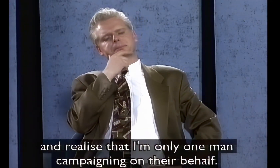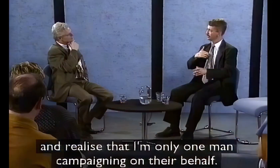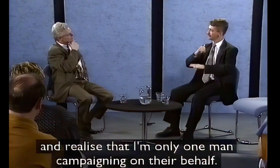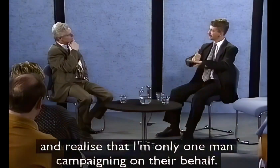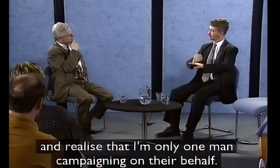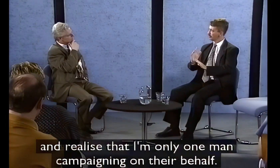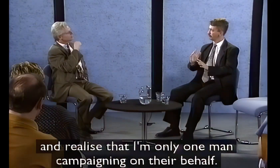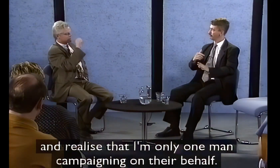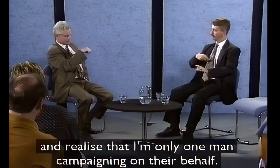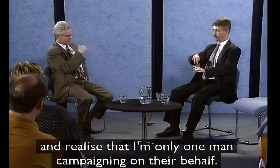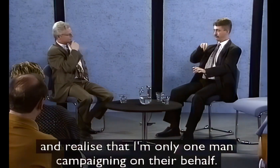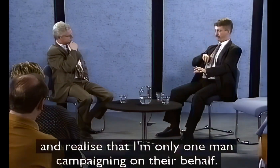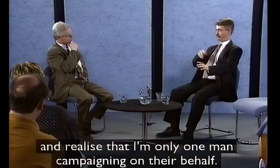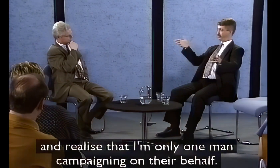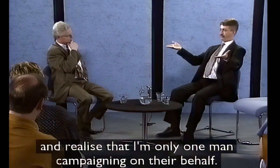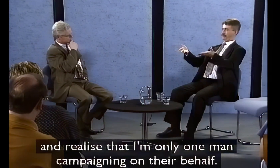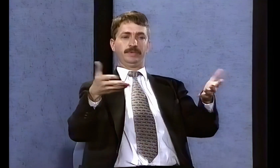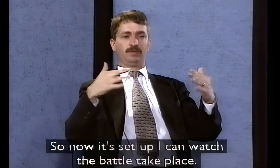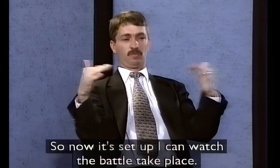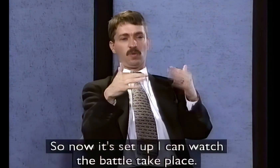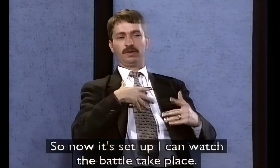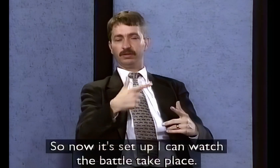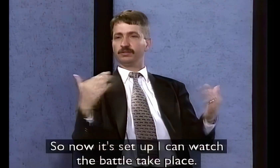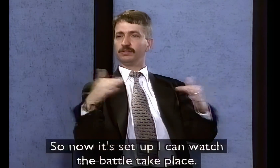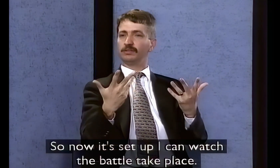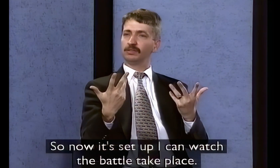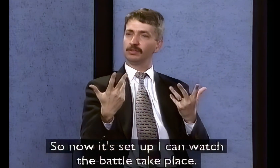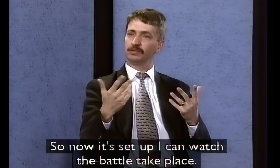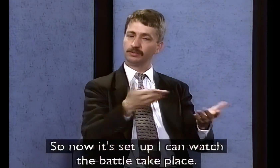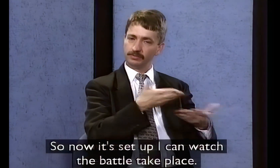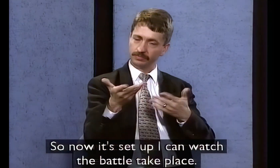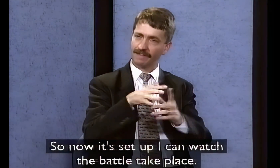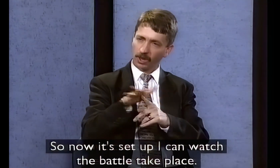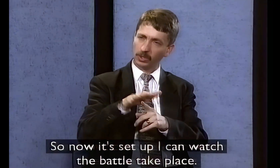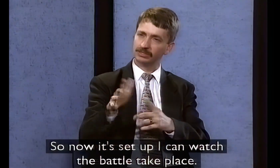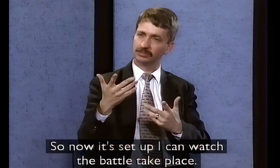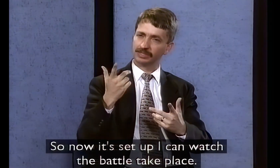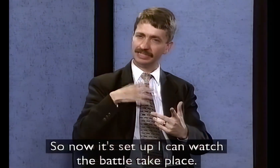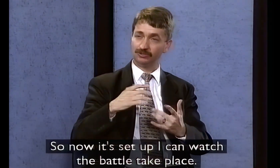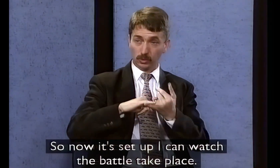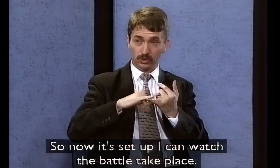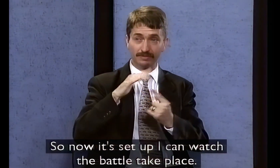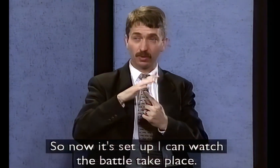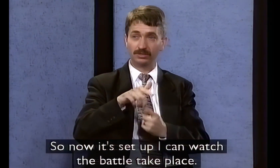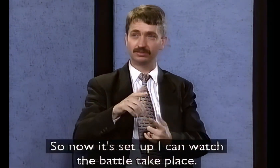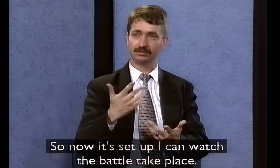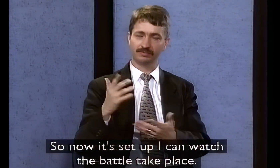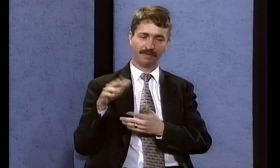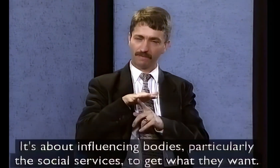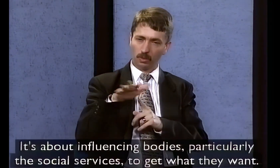ranger. Right. So now it's set up, I can watch the battle take place. It's about influencing bodies, particularly the social